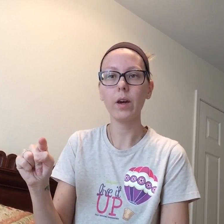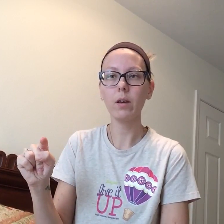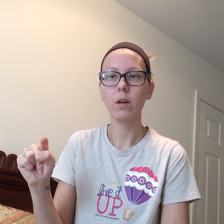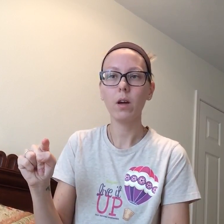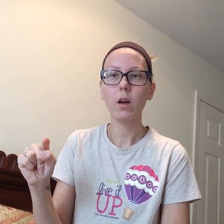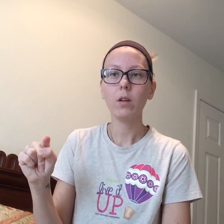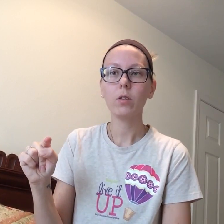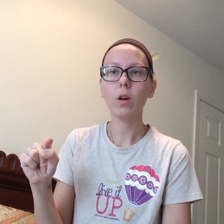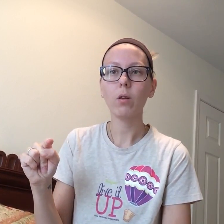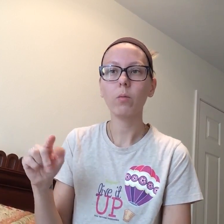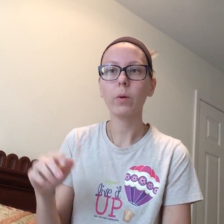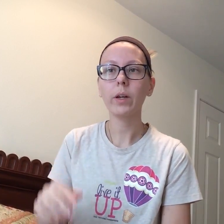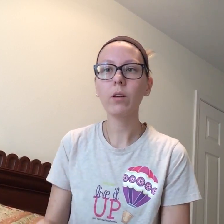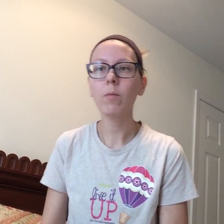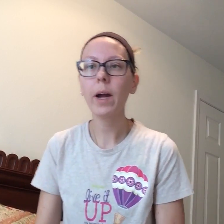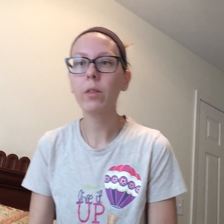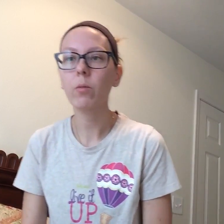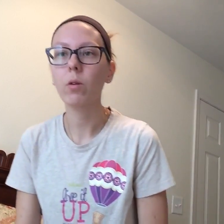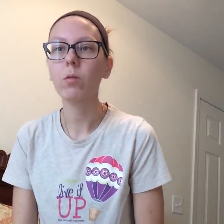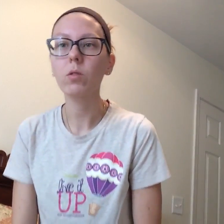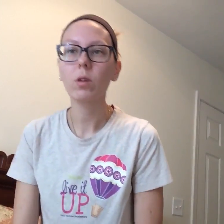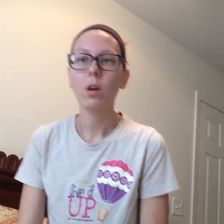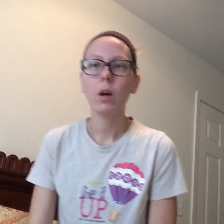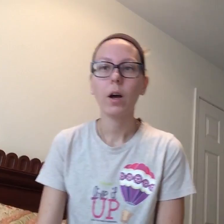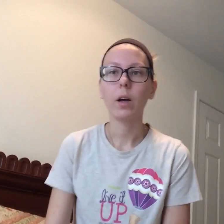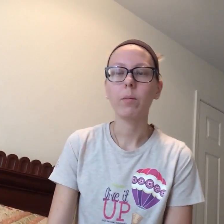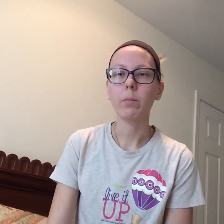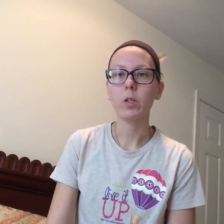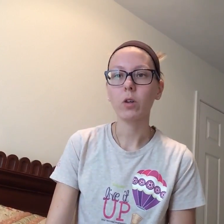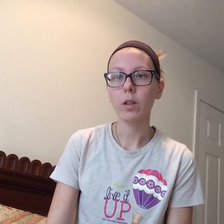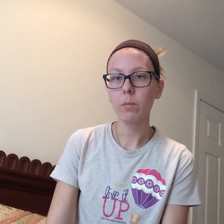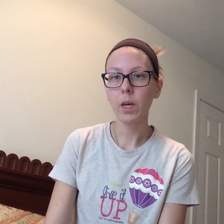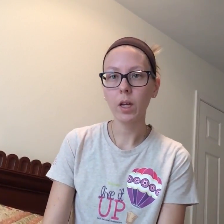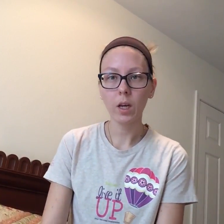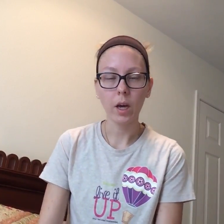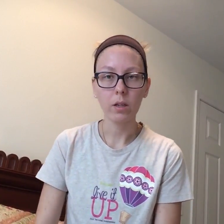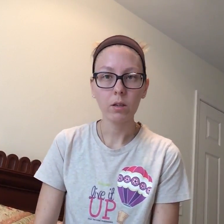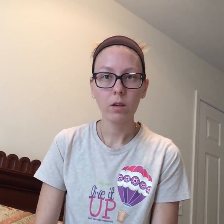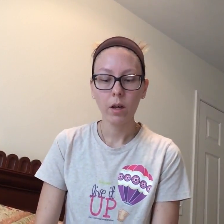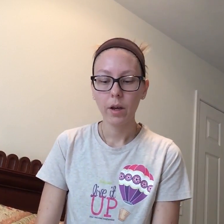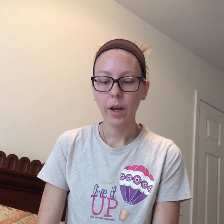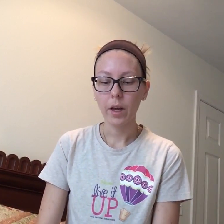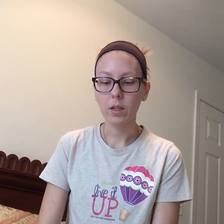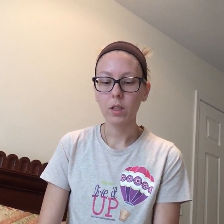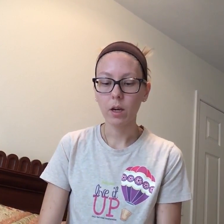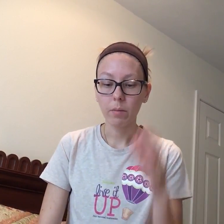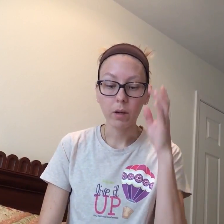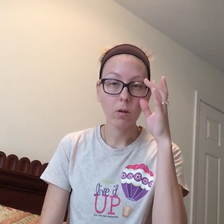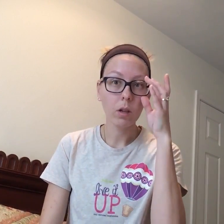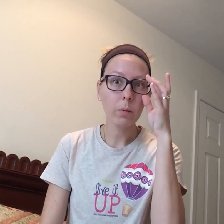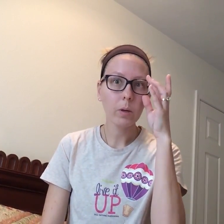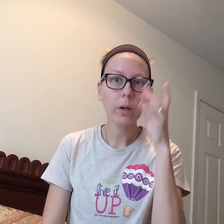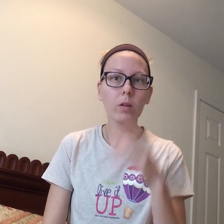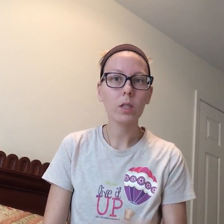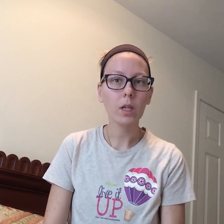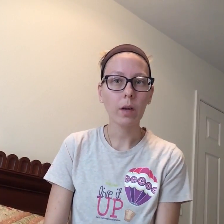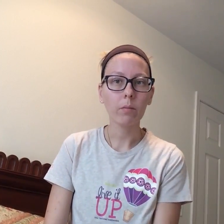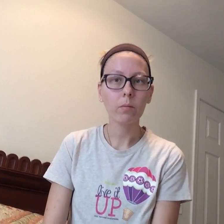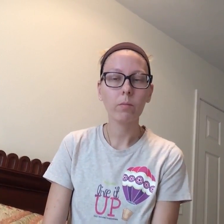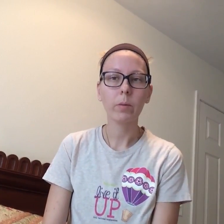Okay? So we're going to go back through those. I'm going to start at the beginning again. And I'm going to go a little bit quicker this time,